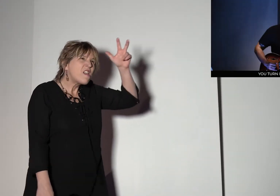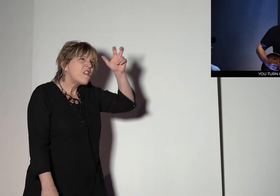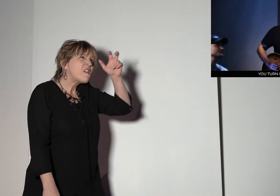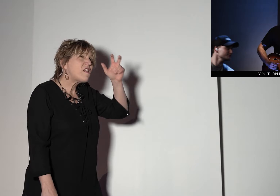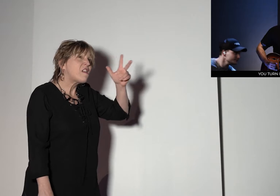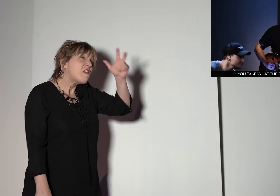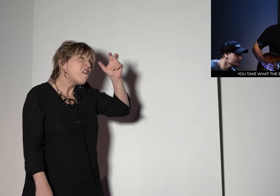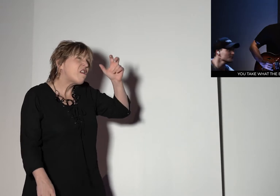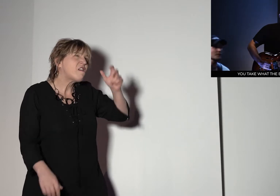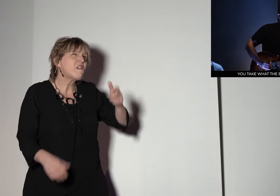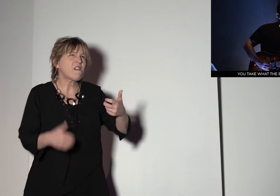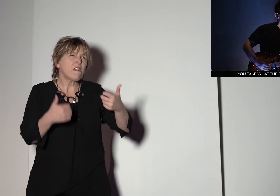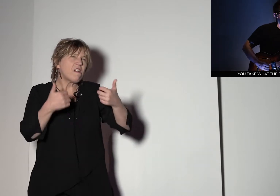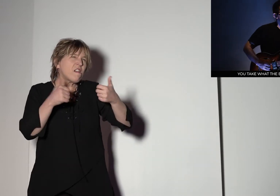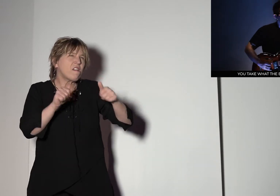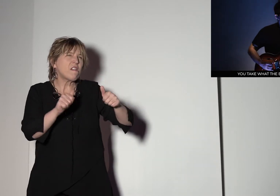good.